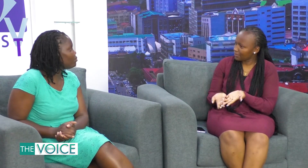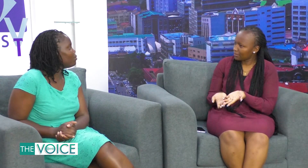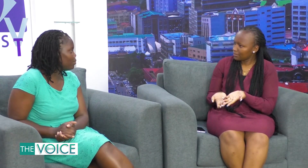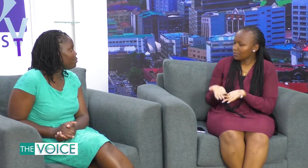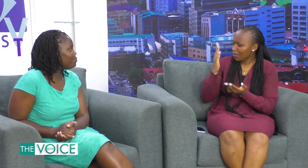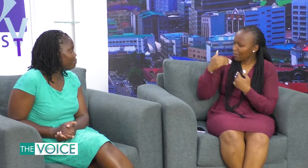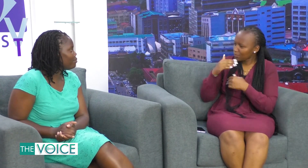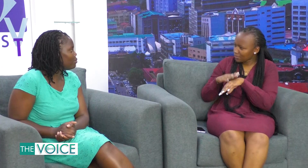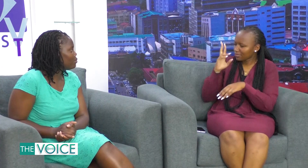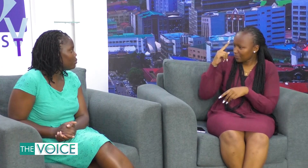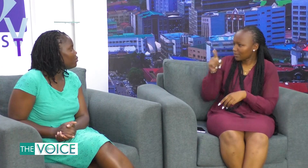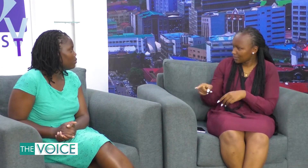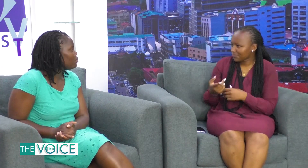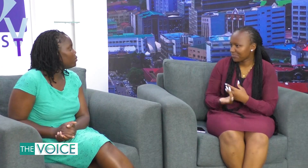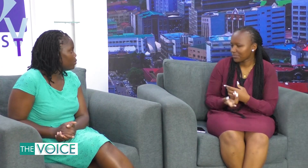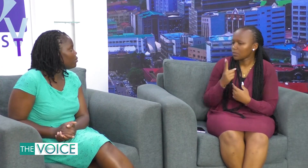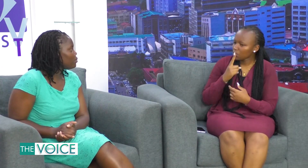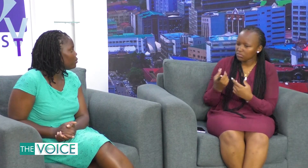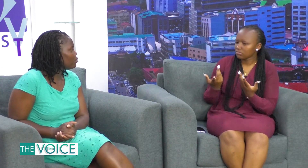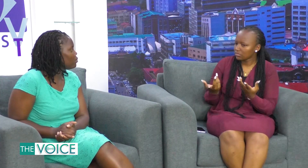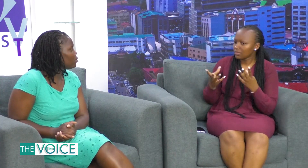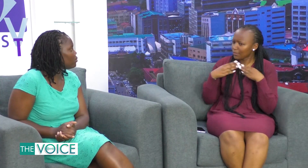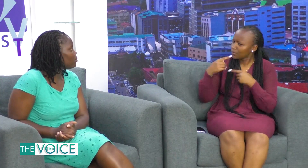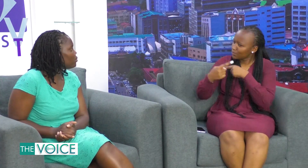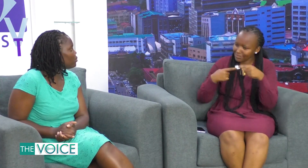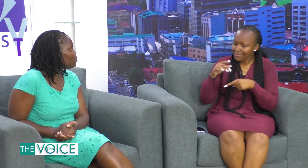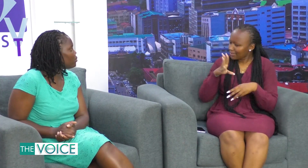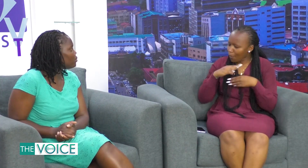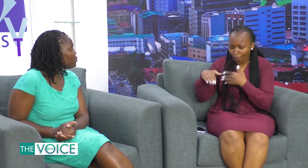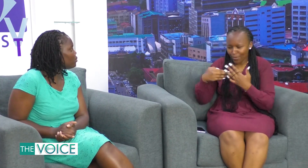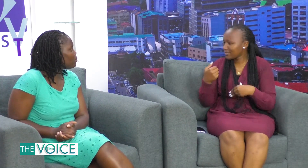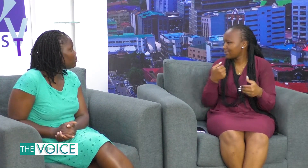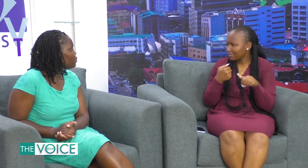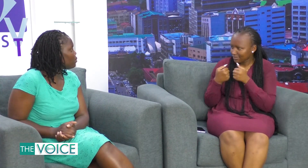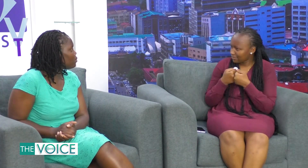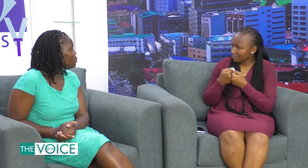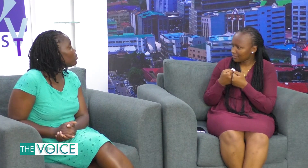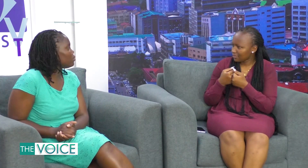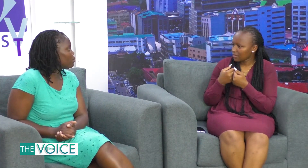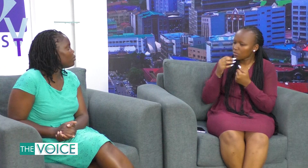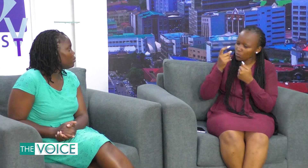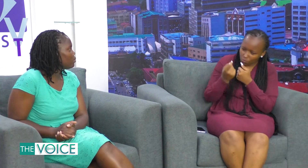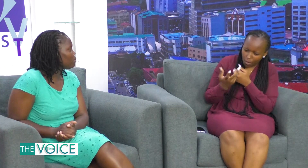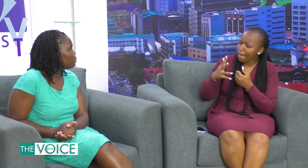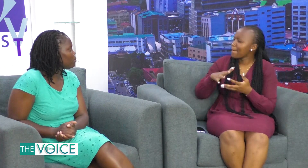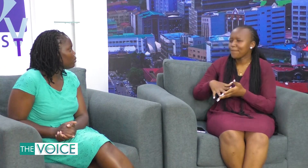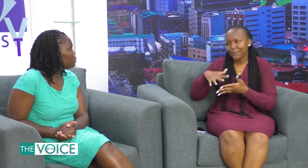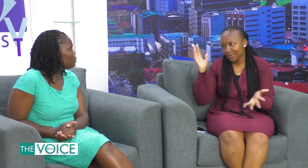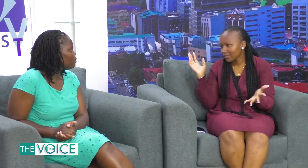knows you very well, and he has given you this free air to breathe. So that means he will still sustain you through